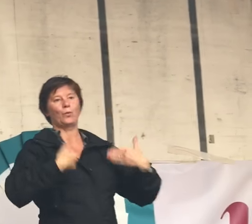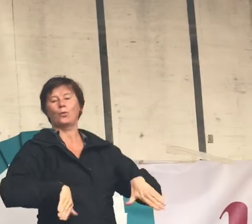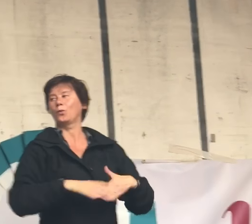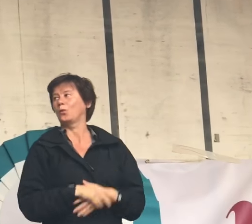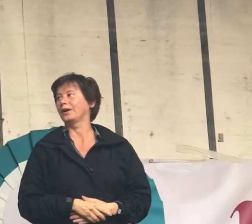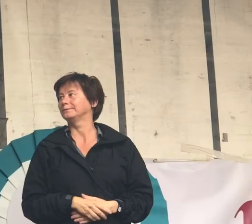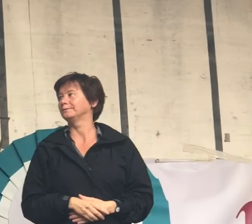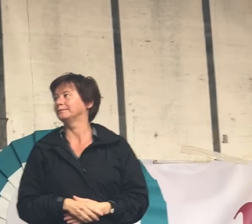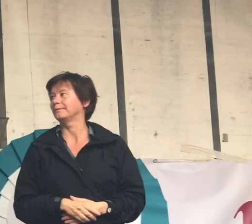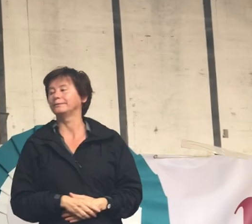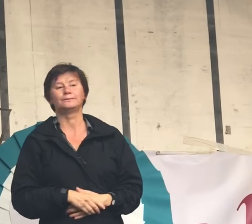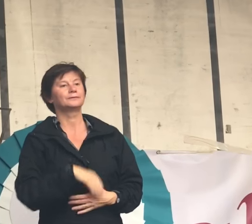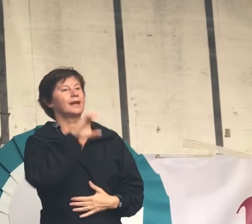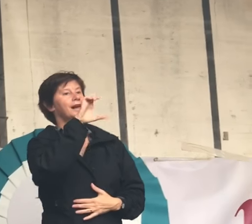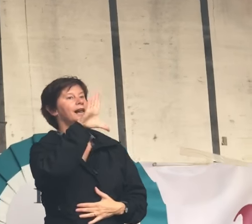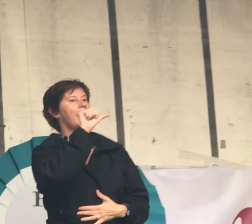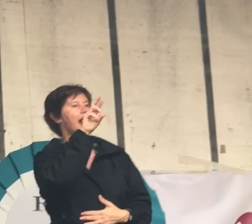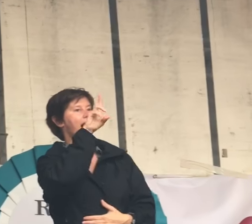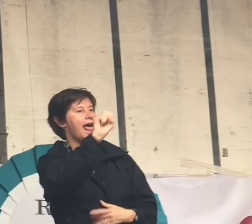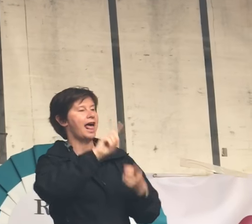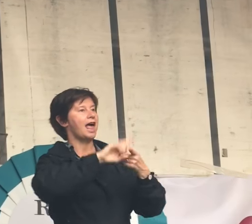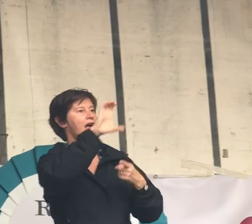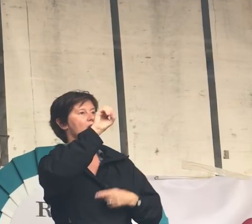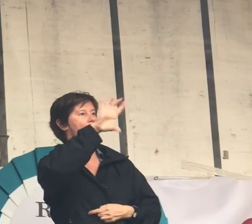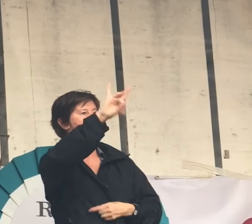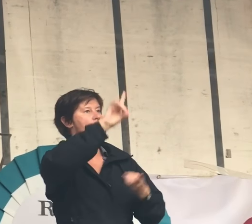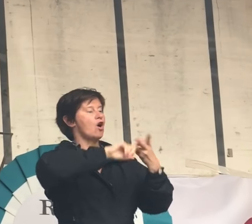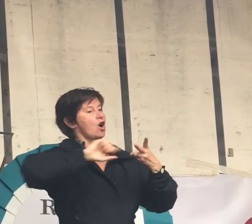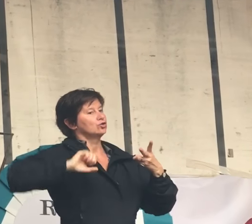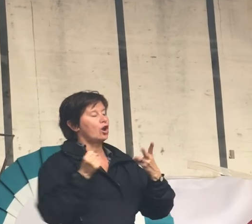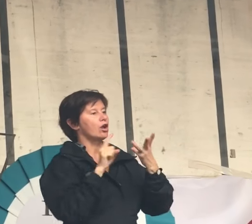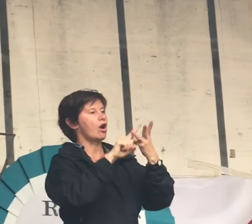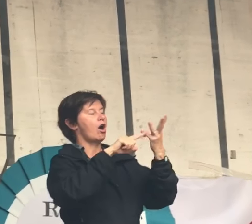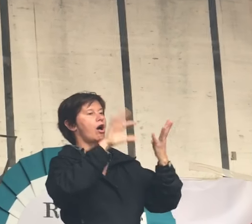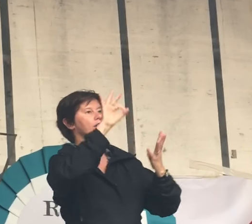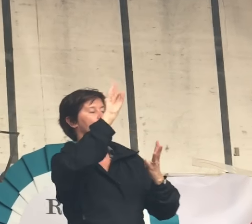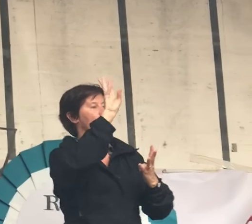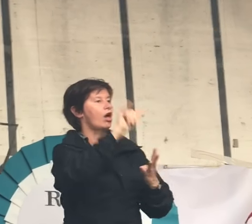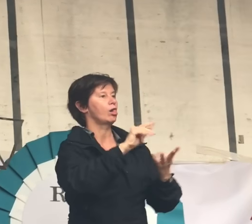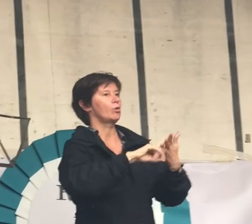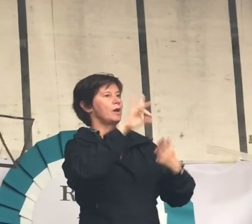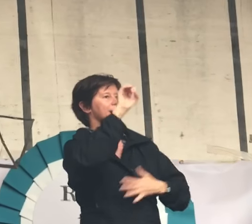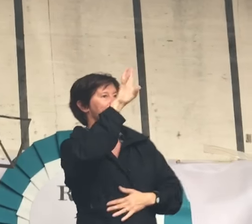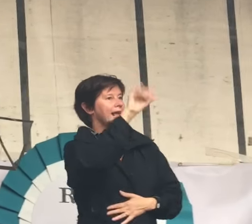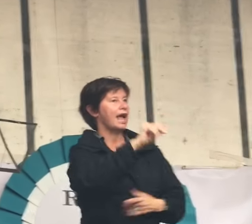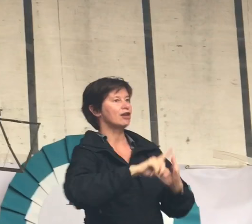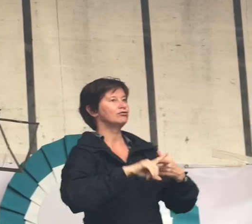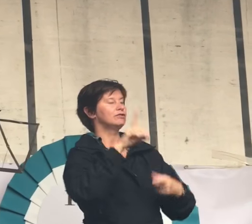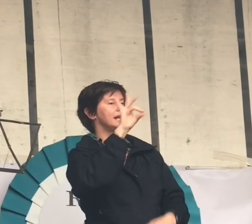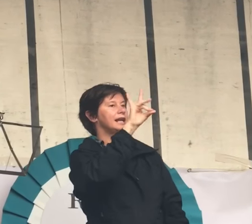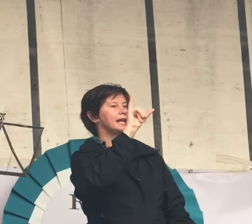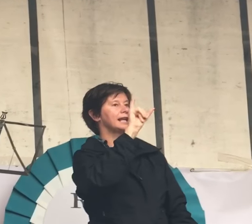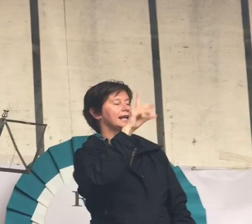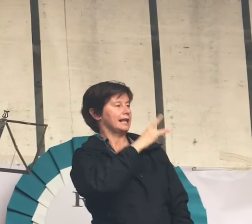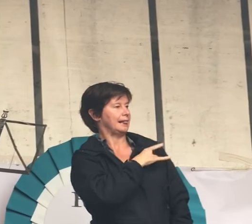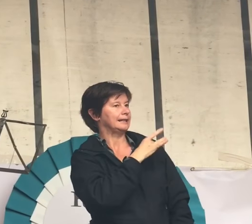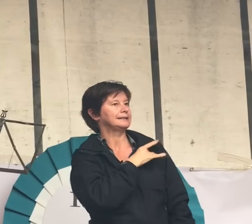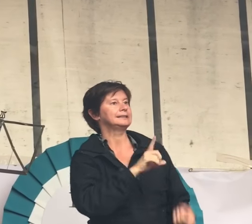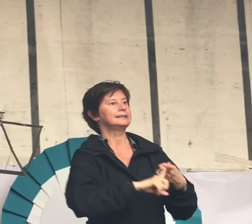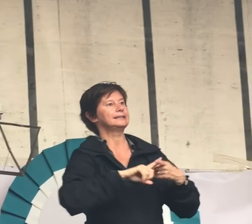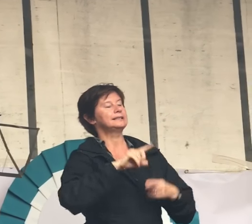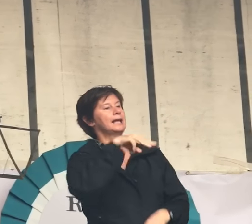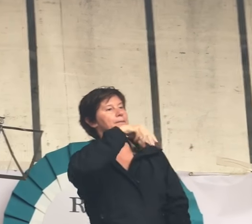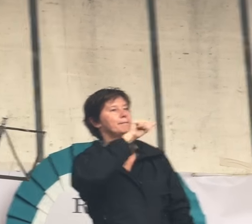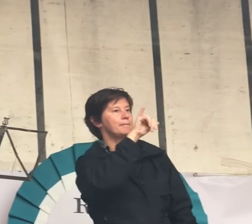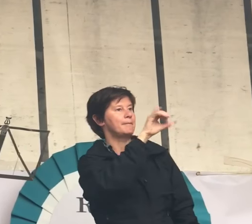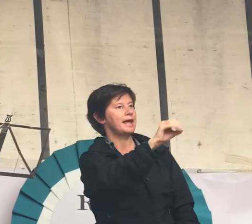Clare, Cork, Donegal, Galway, Kerry, Kildare, Limerick, Mayo,